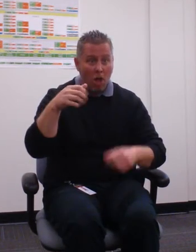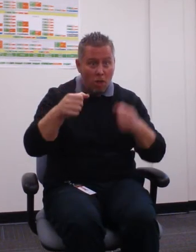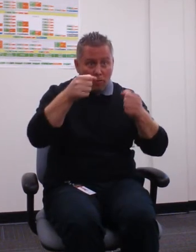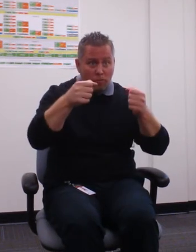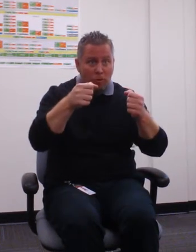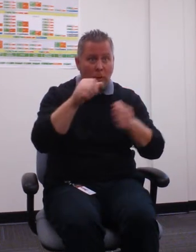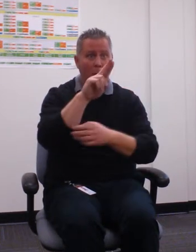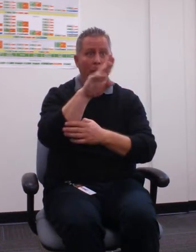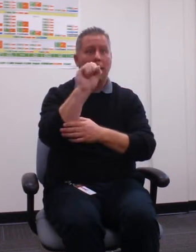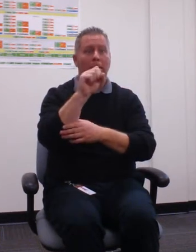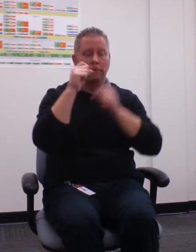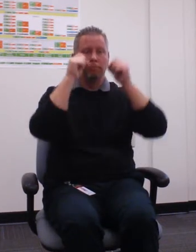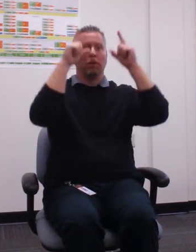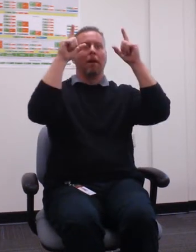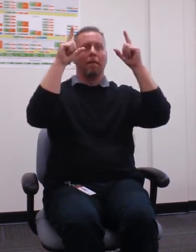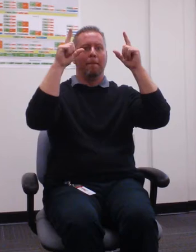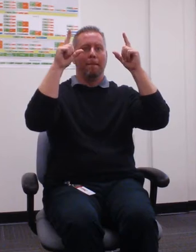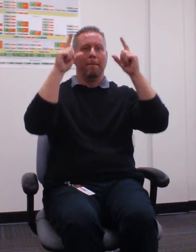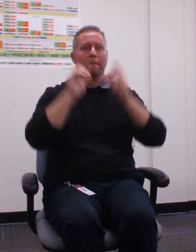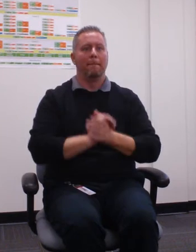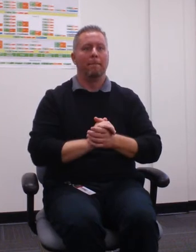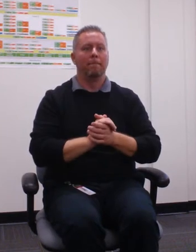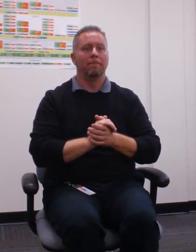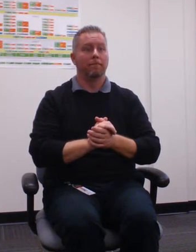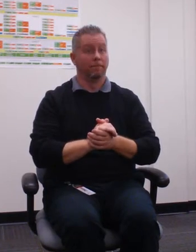Here's something you might not know.